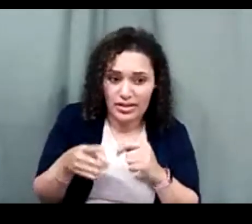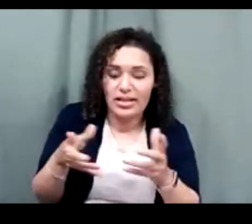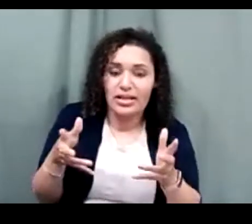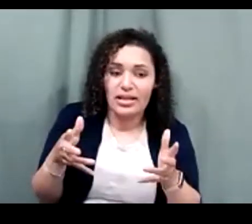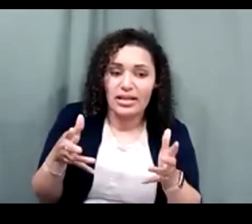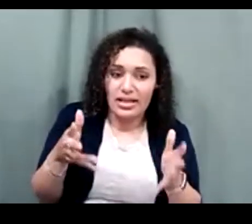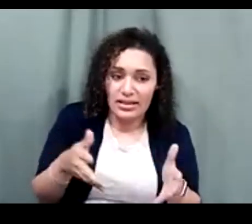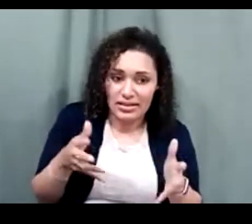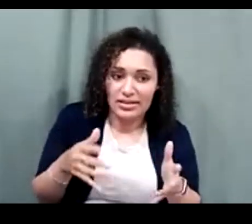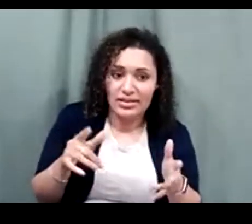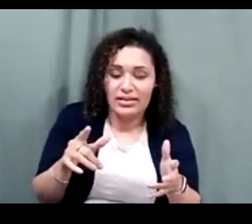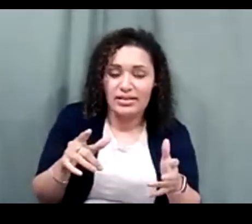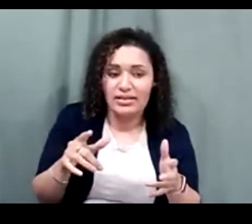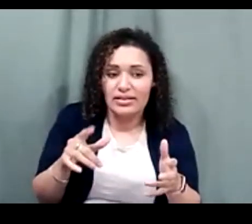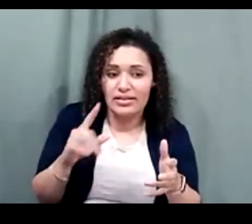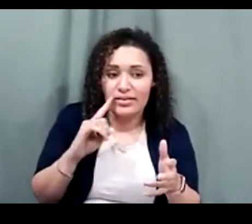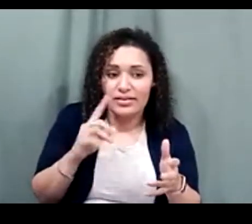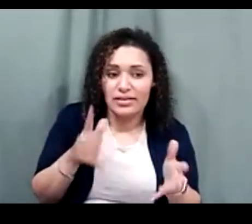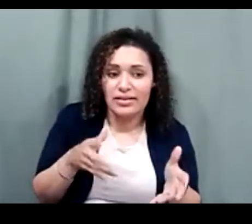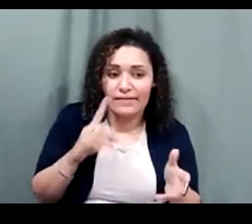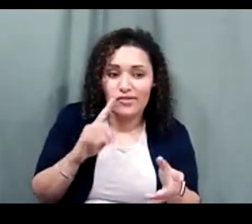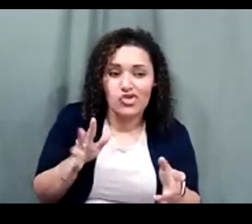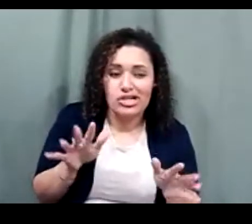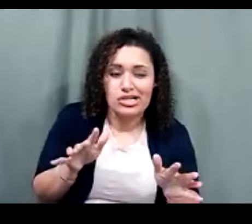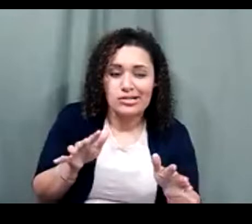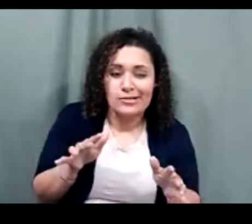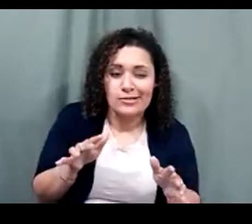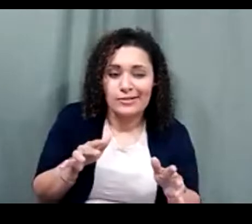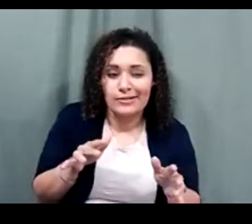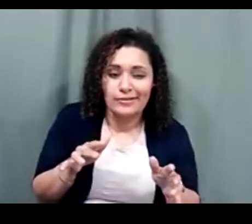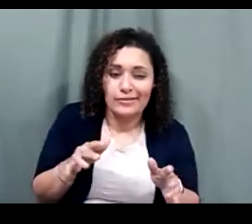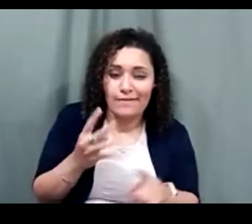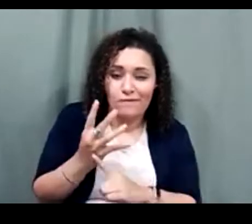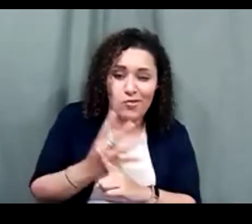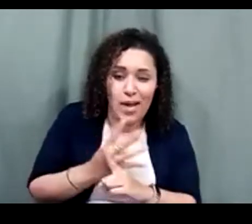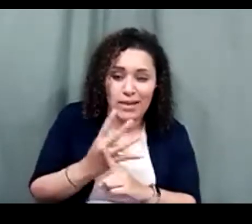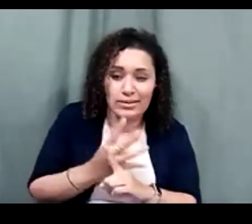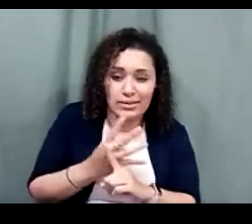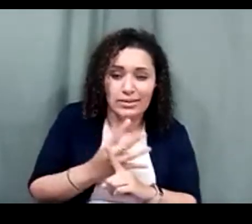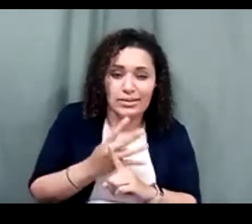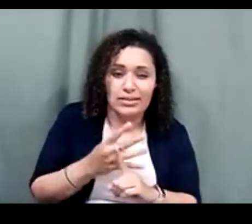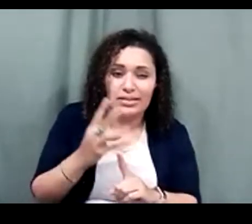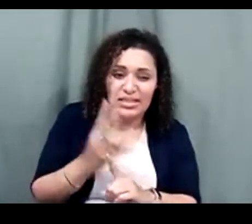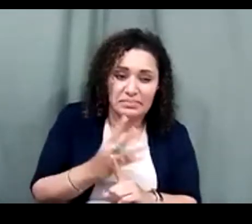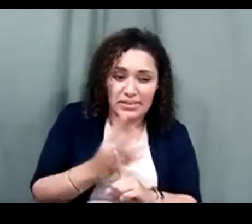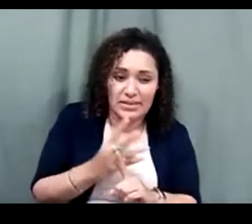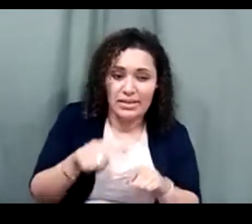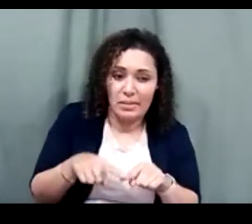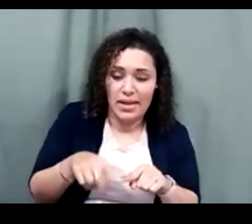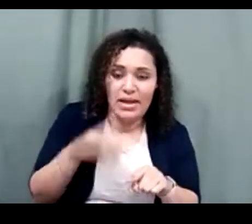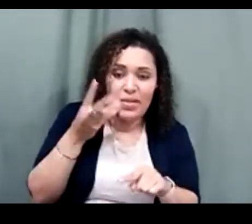suspension for the first 4 months-ish, maybe 6 months, kind of depending on the